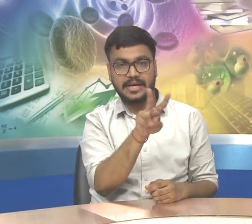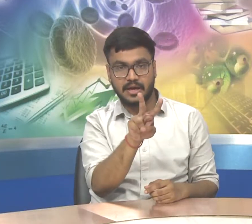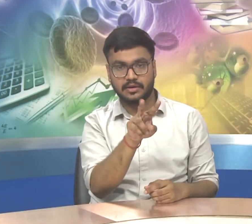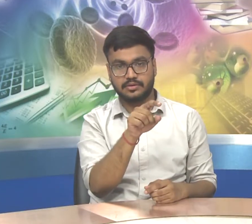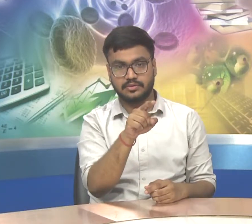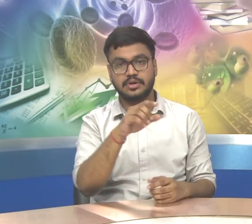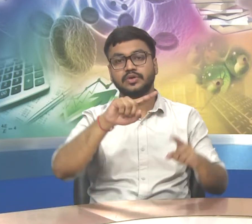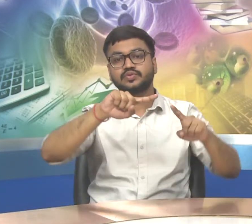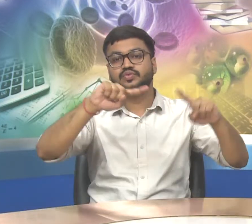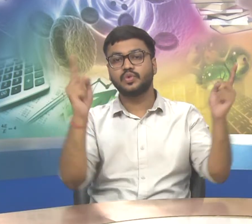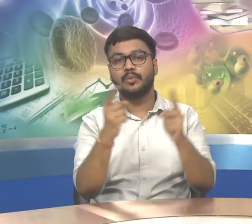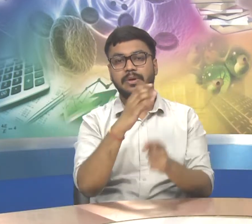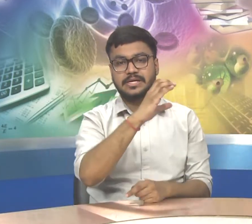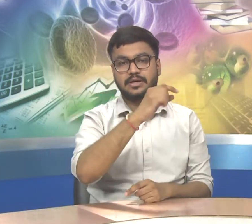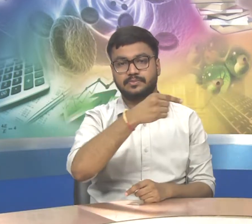or C12 scale.